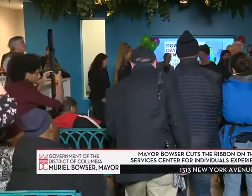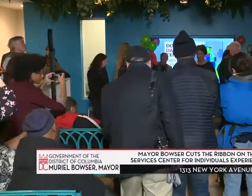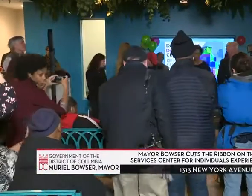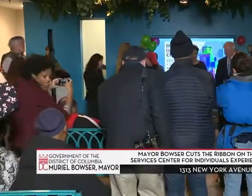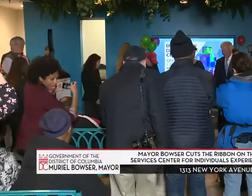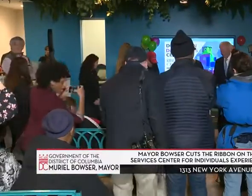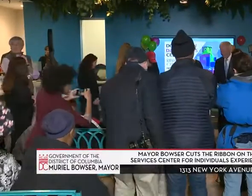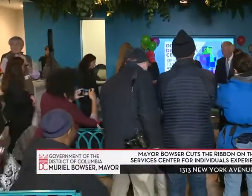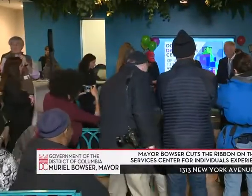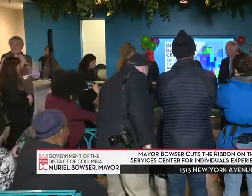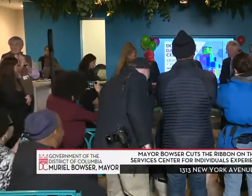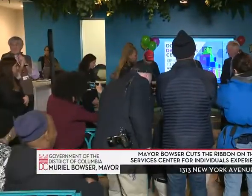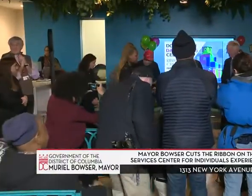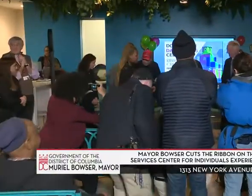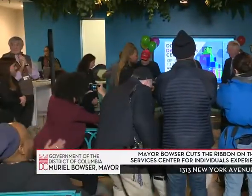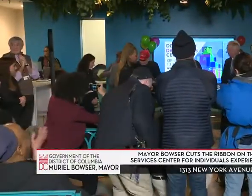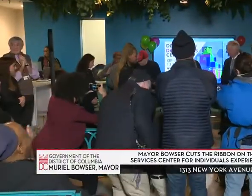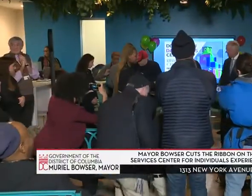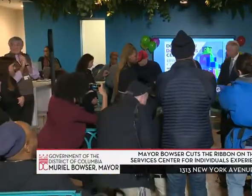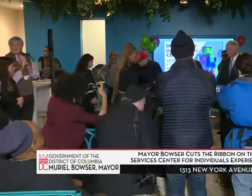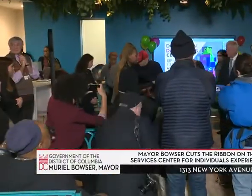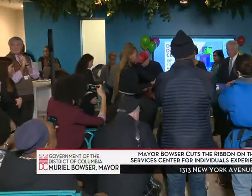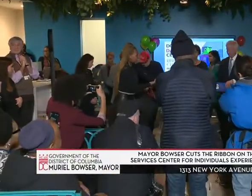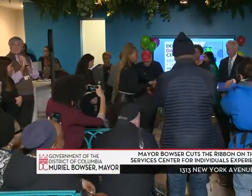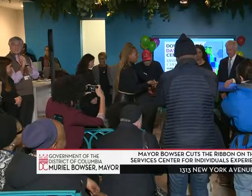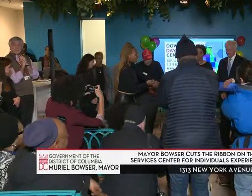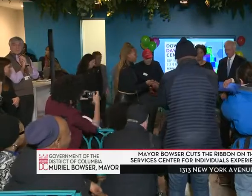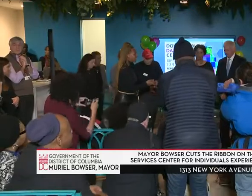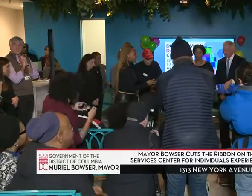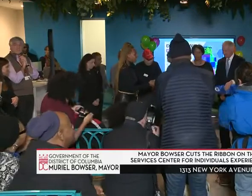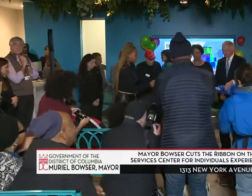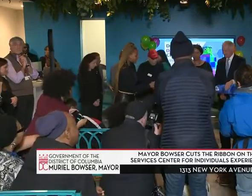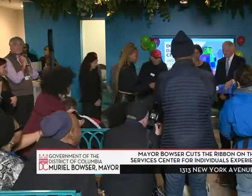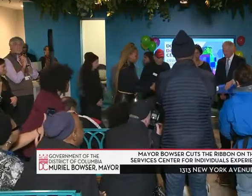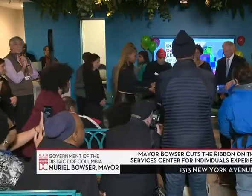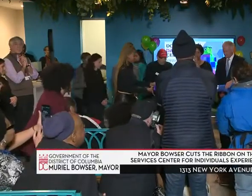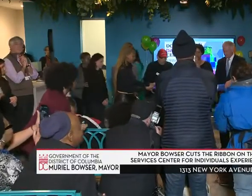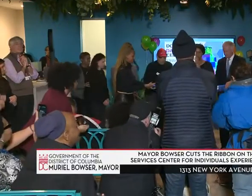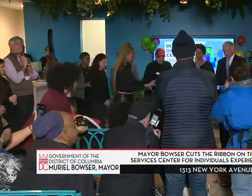Down the front, please. Down, bro.